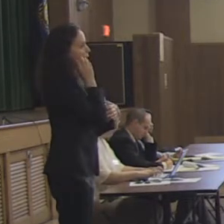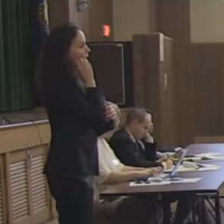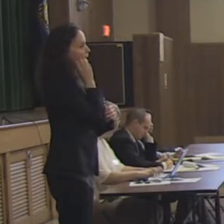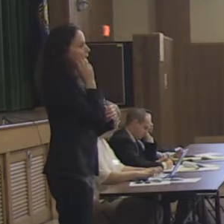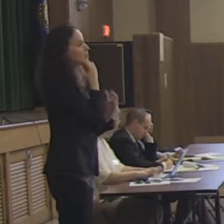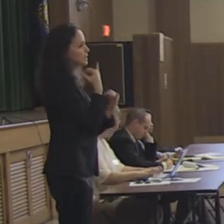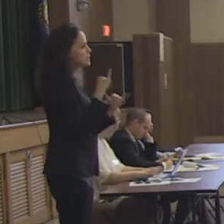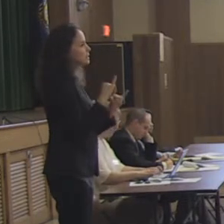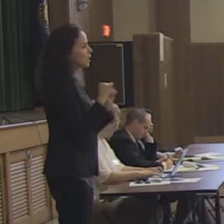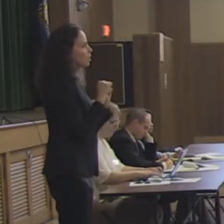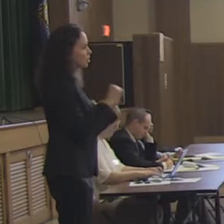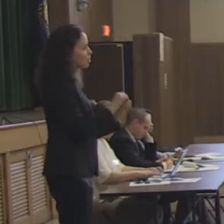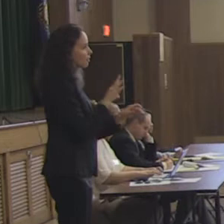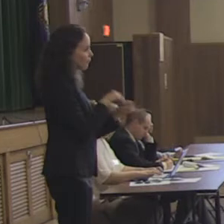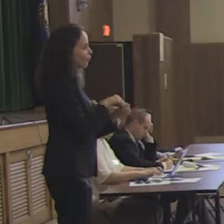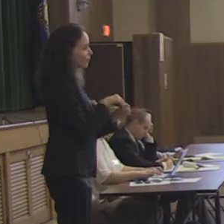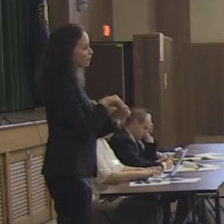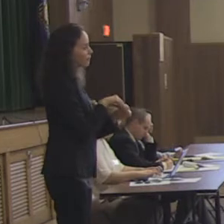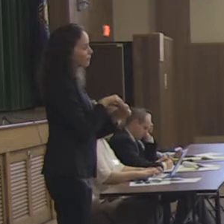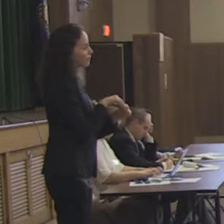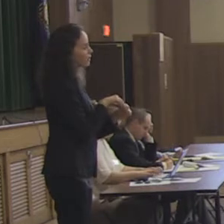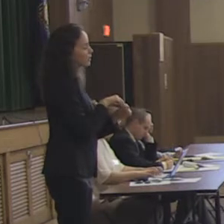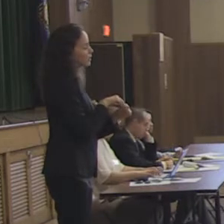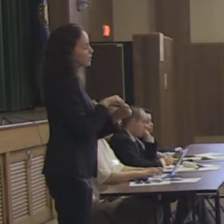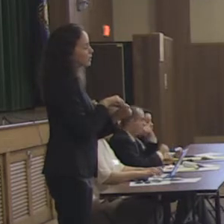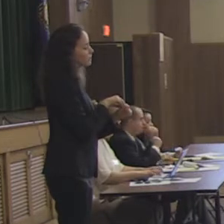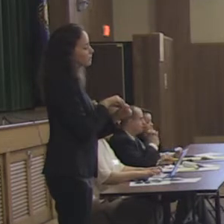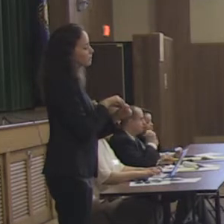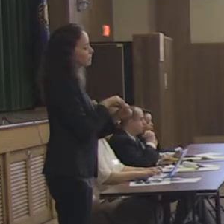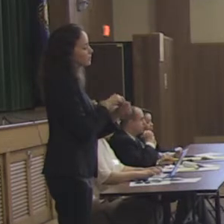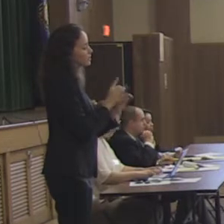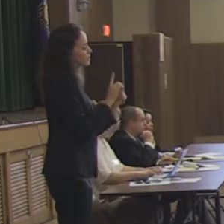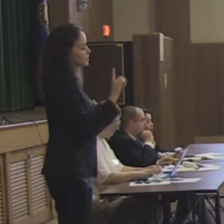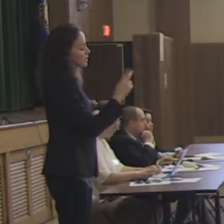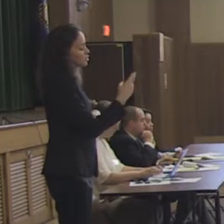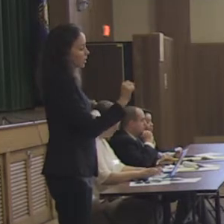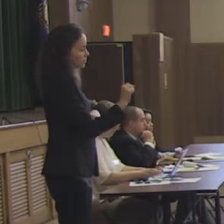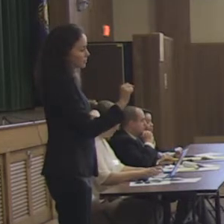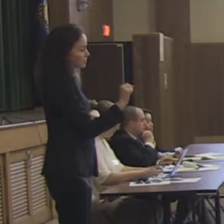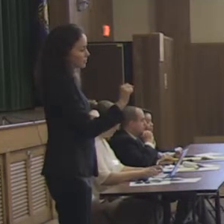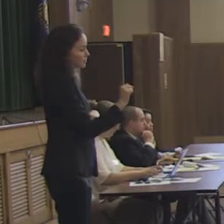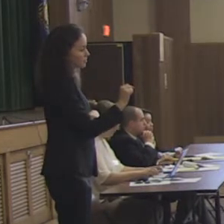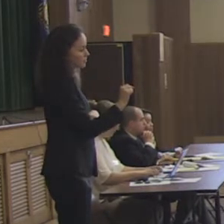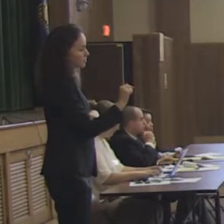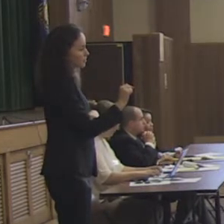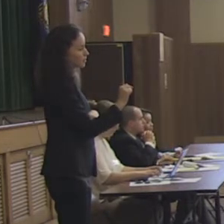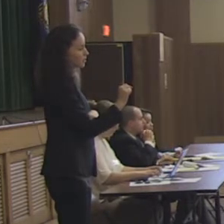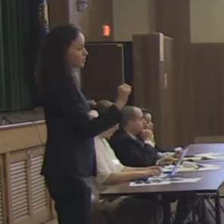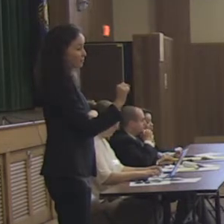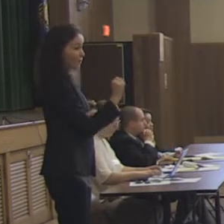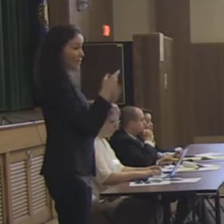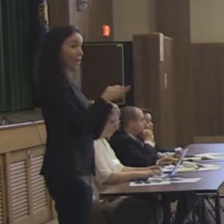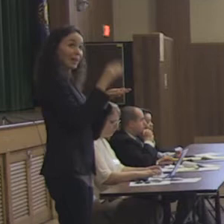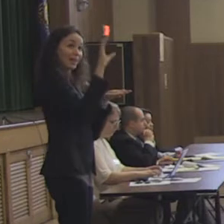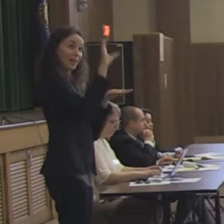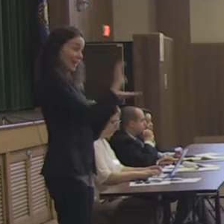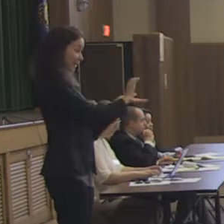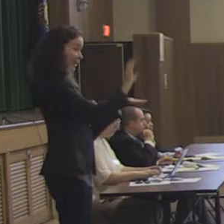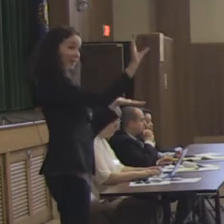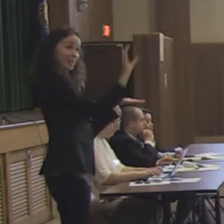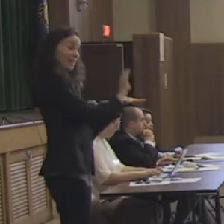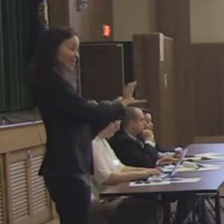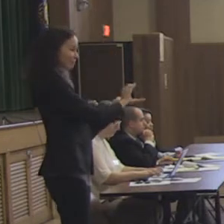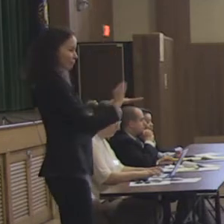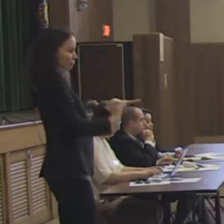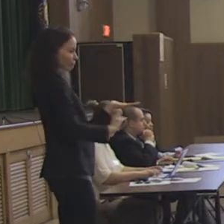it still is supposed to be part of Health Department of Health, but it's not being funded, and it's a training